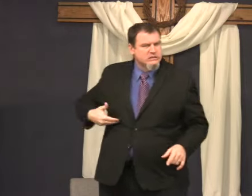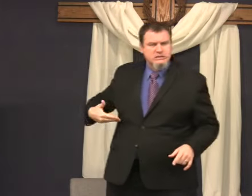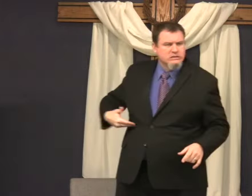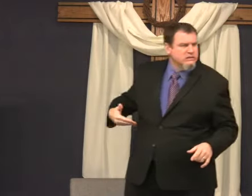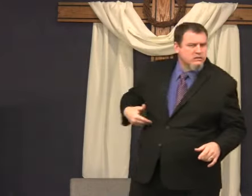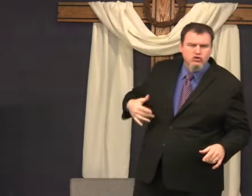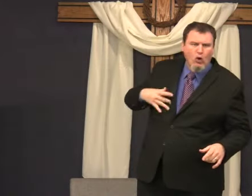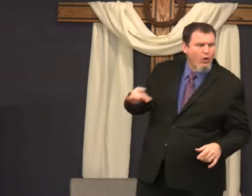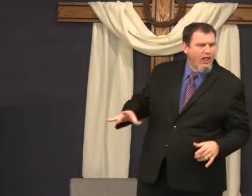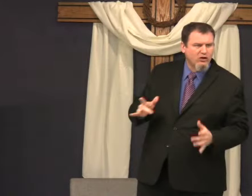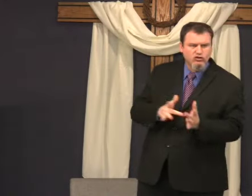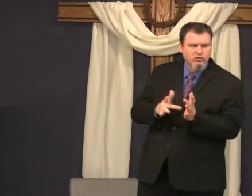in his response.